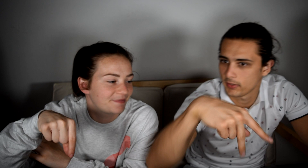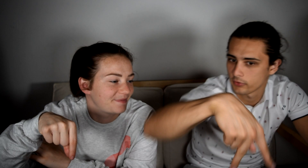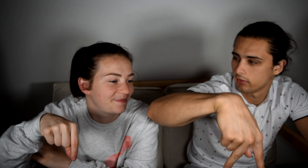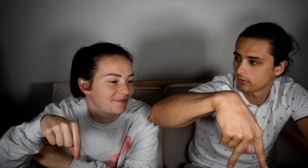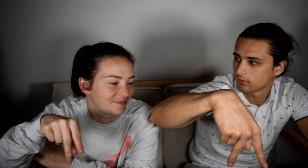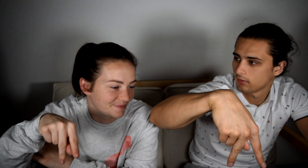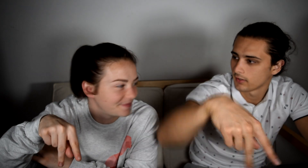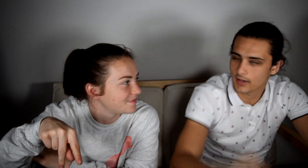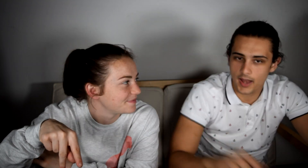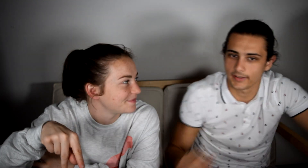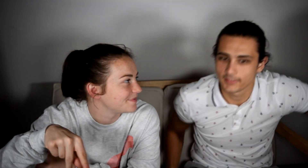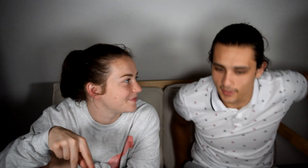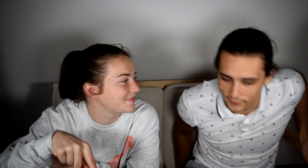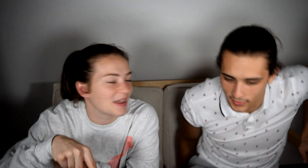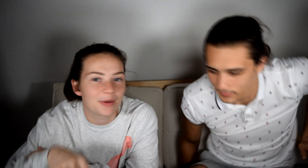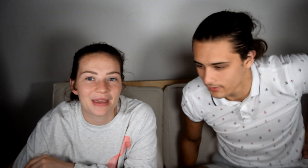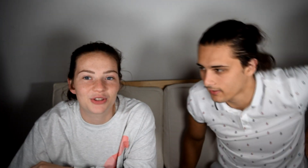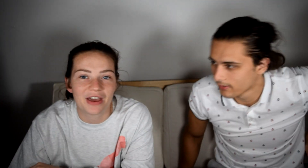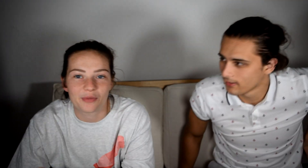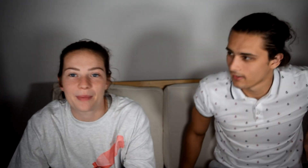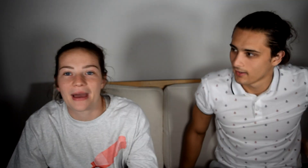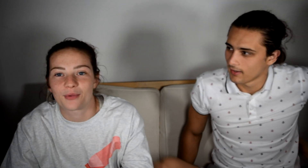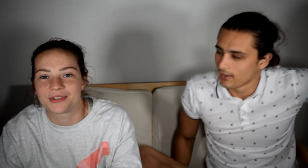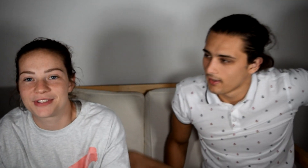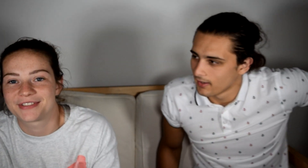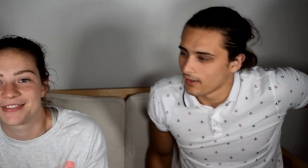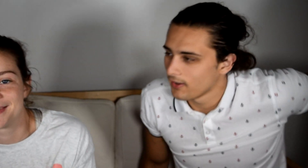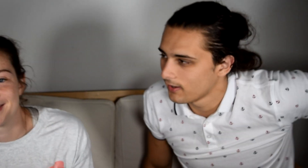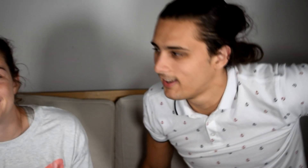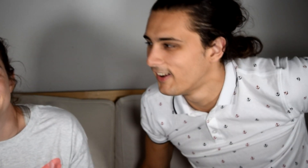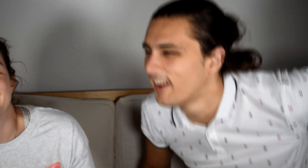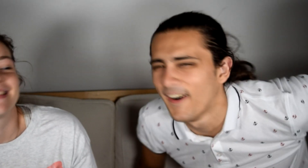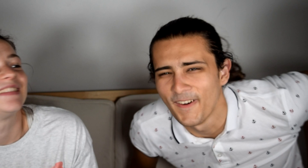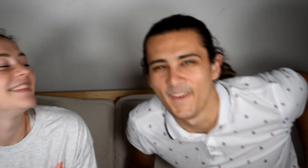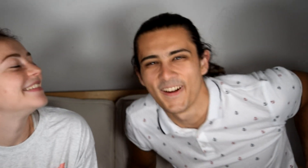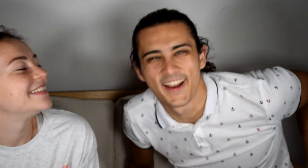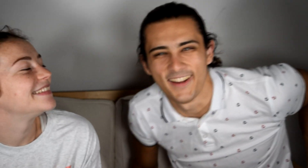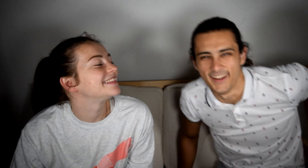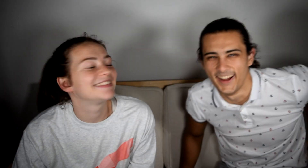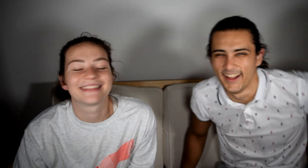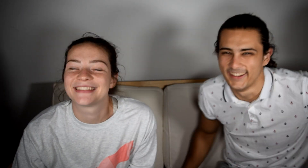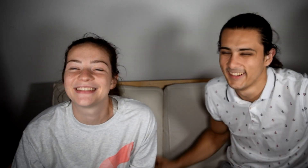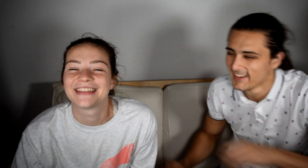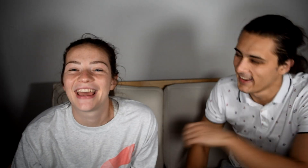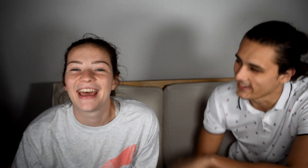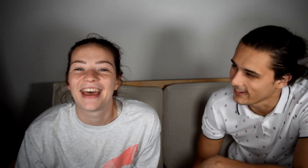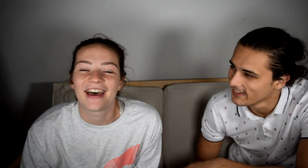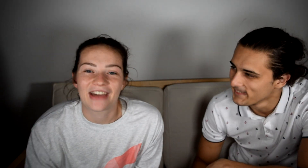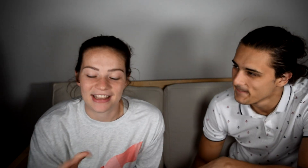was this. Got it. I'm gonna make you do the alphabet backwards. Oh, come on. Okay.